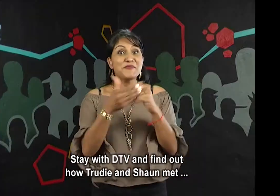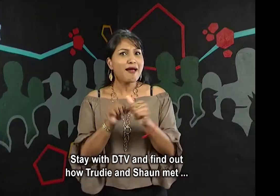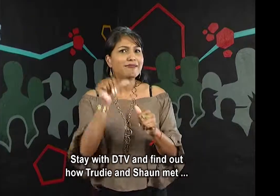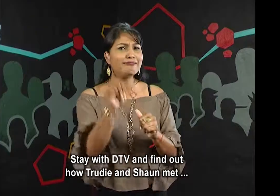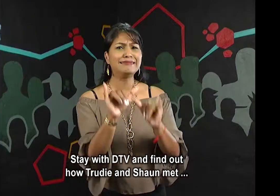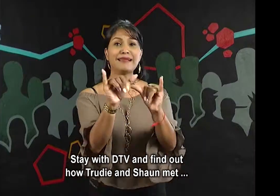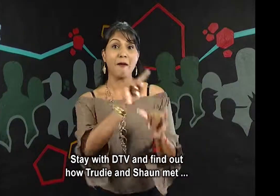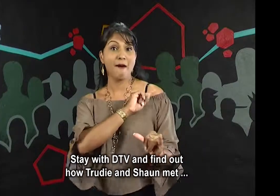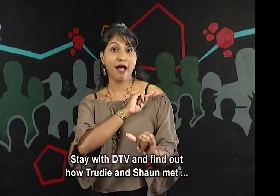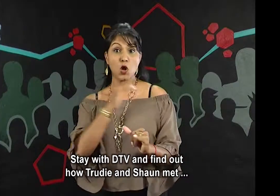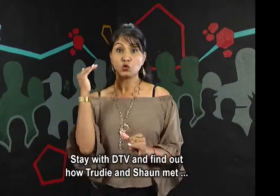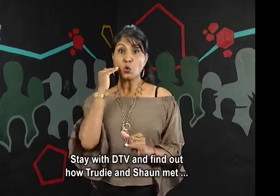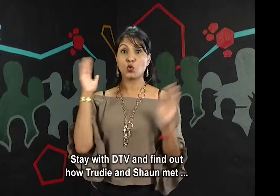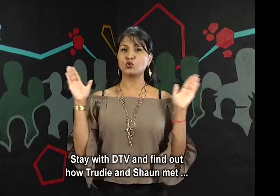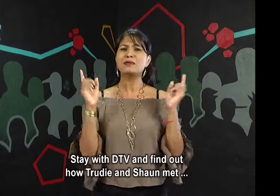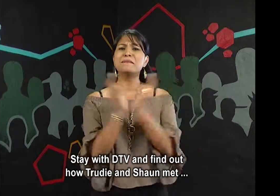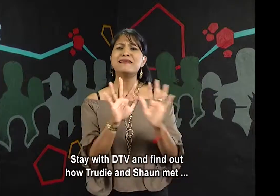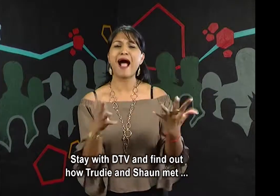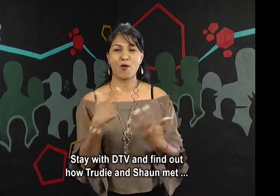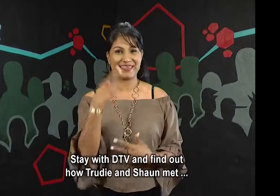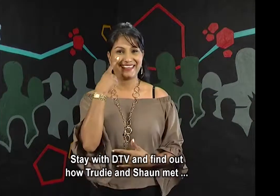Stay with DTV and find out how Trudie and Shaun met.